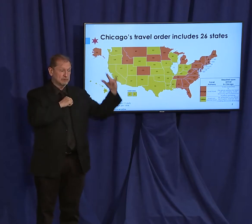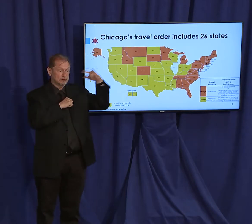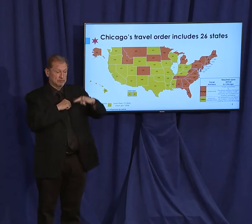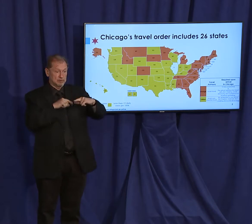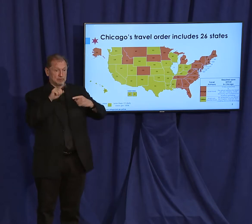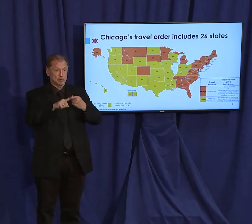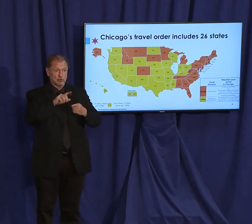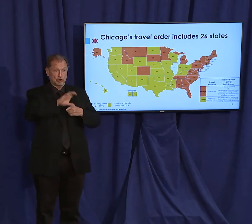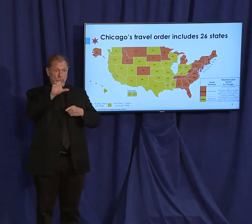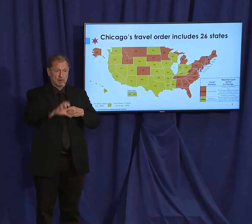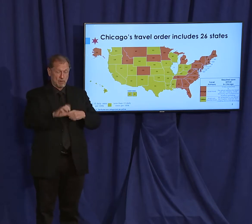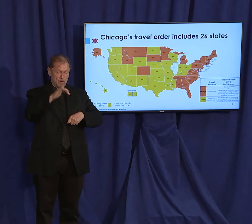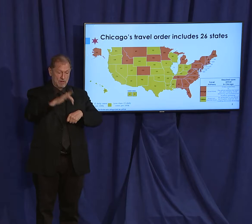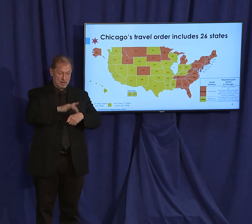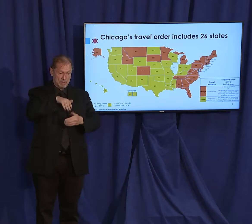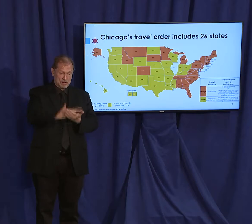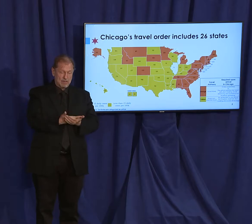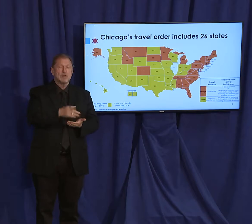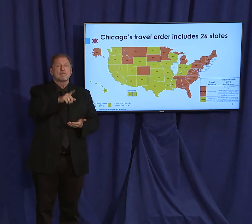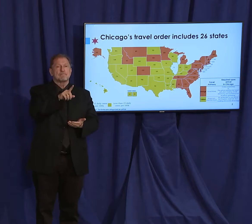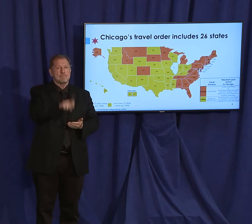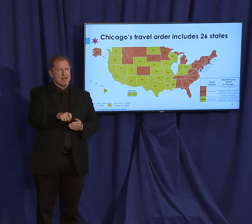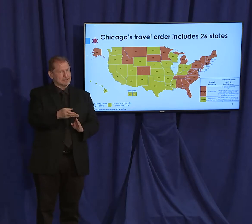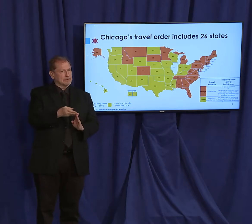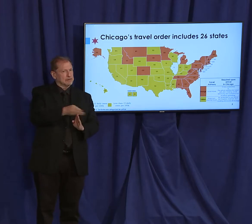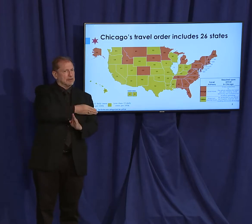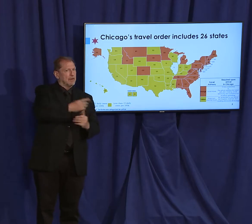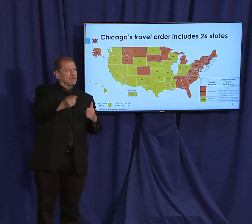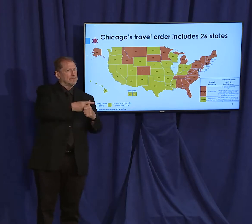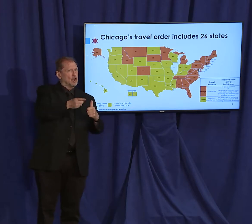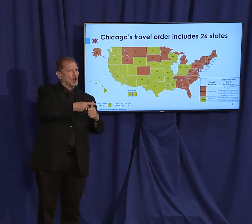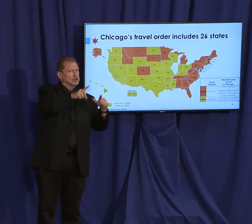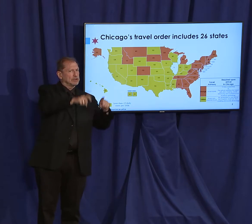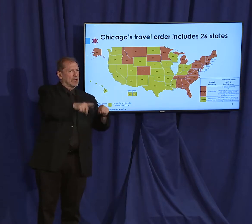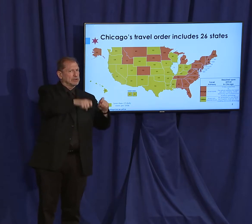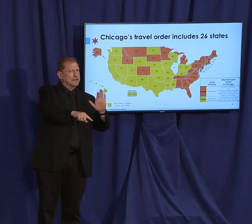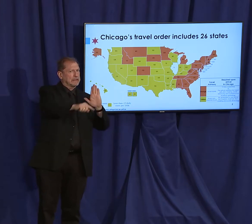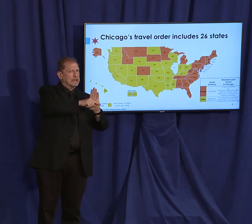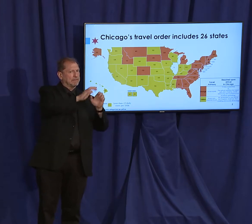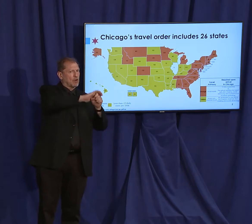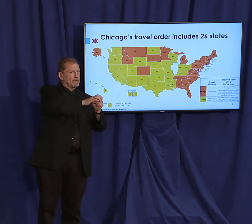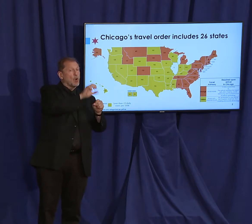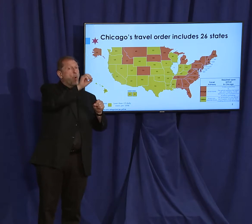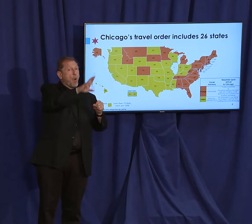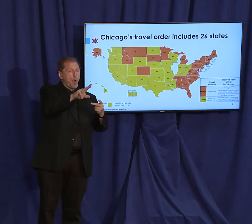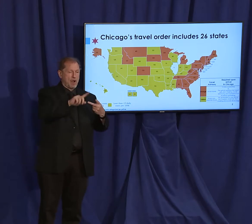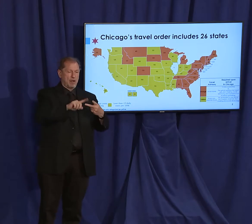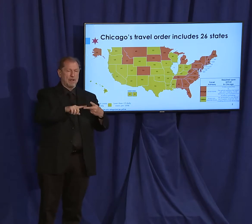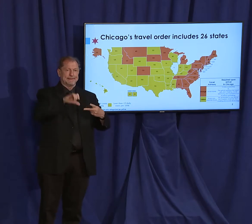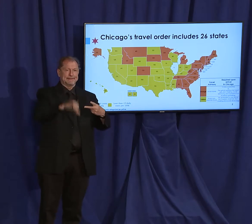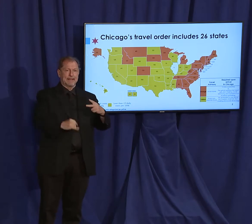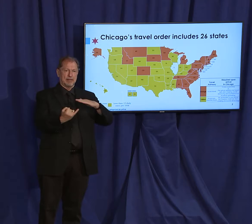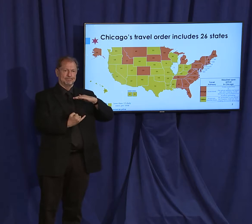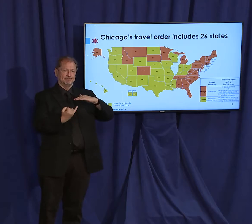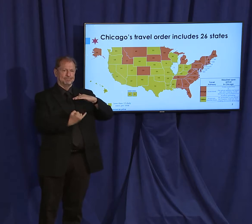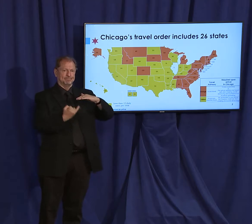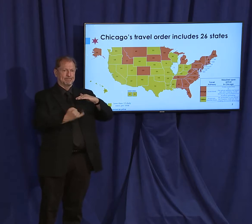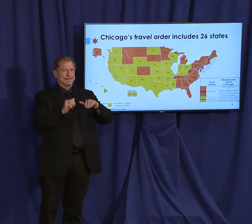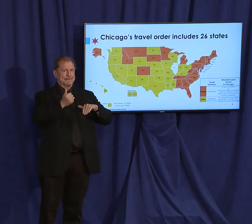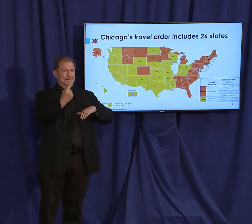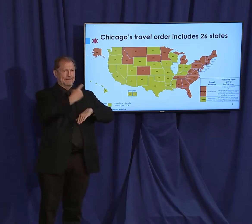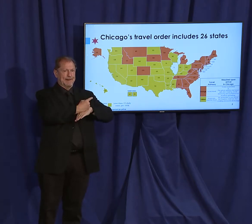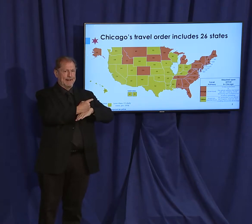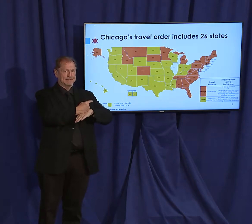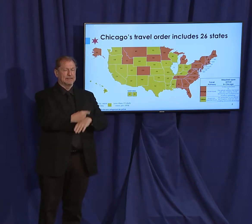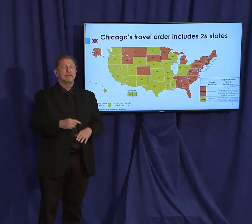Chicago, you need pre-arrival negative test results, or you need to quarantine for 10 days. If people are fully